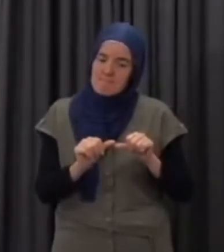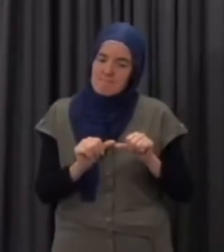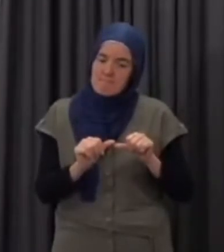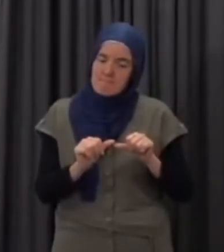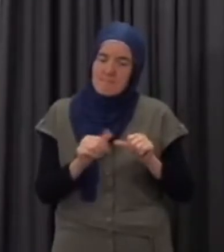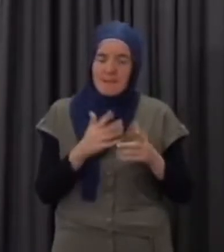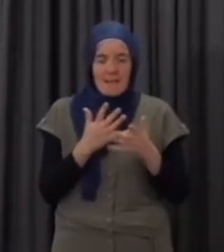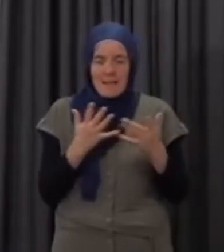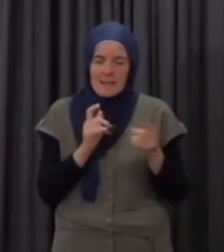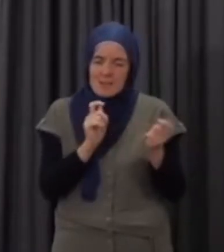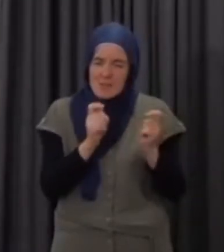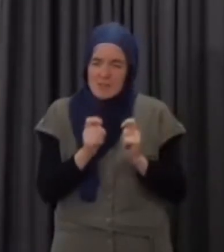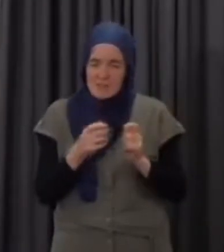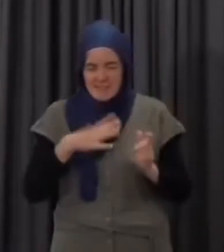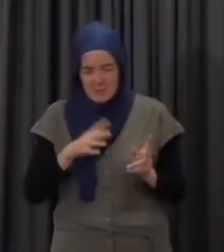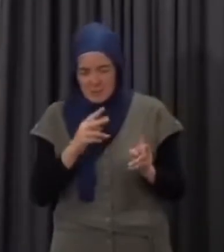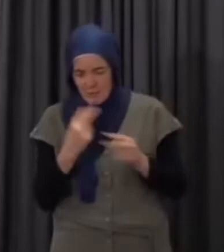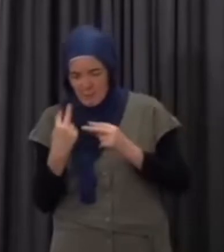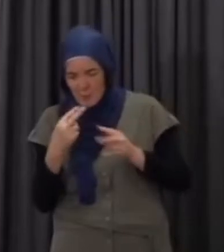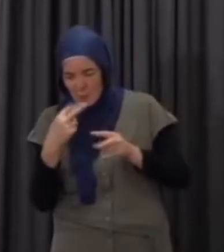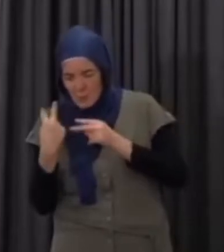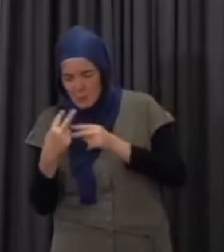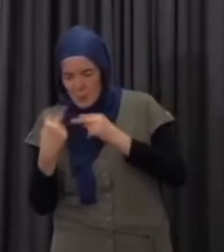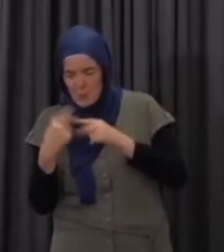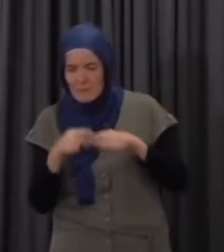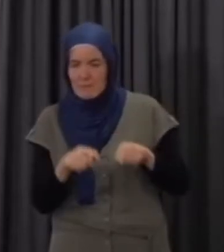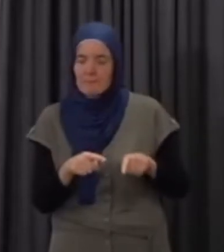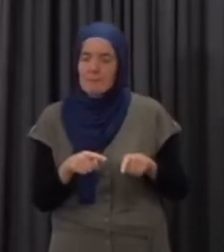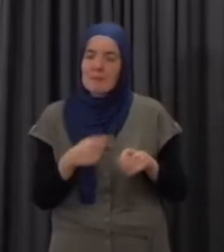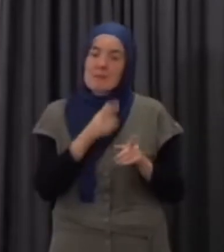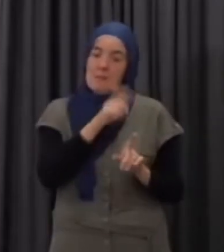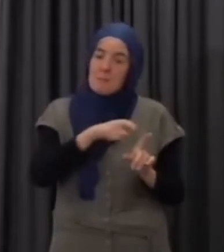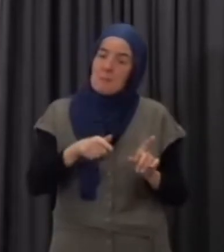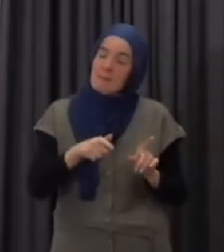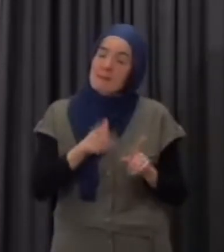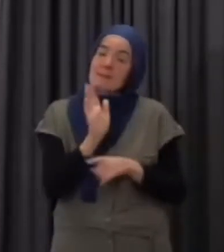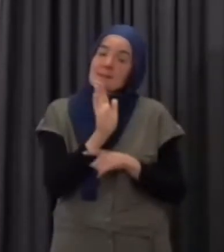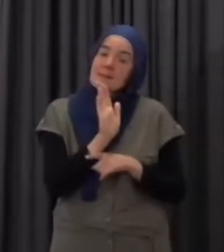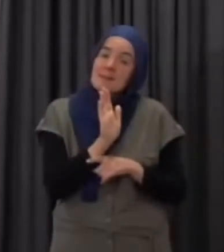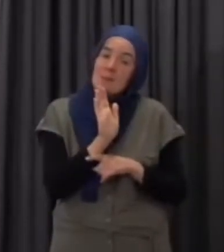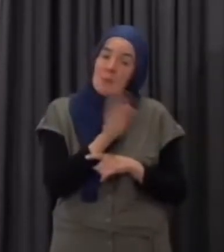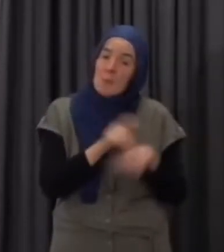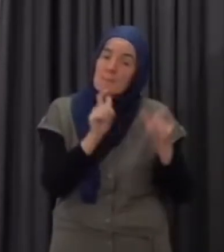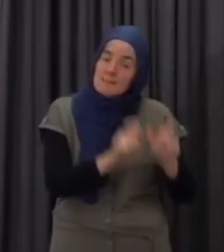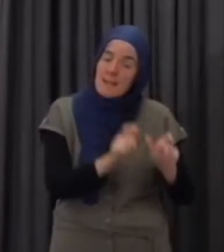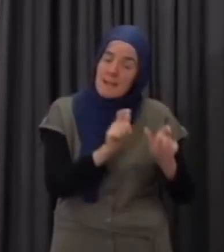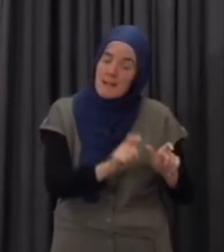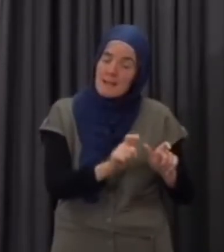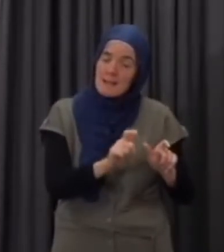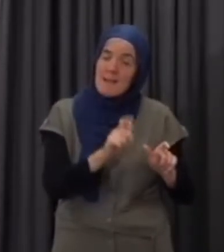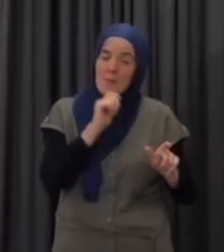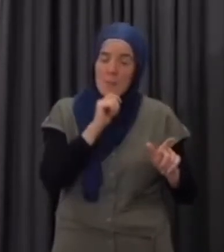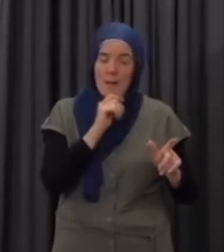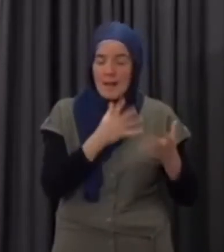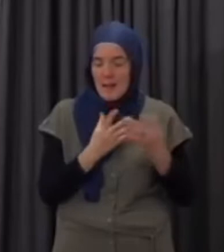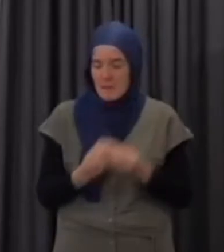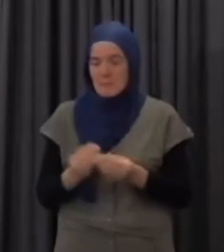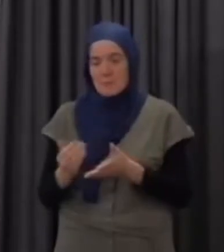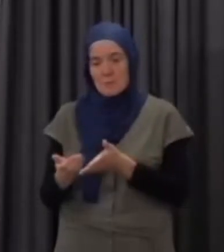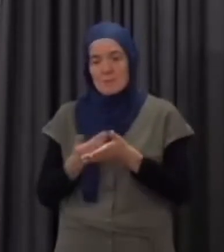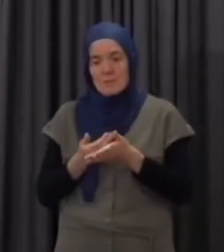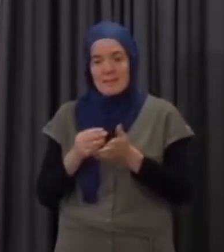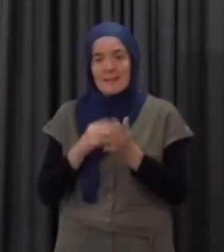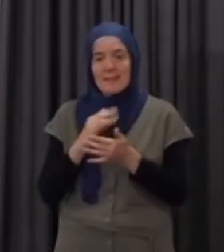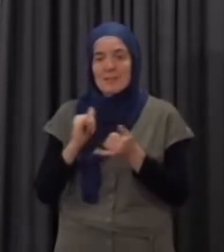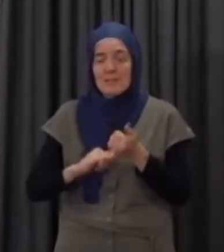still is very clear. If people stay at home, they help to protect the NHS, and they will help us to continue to focus on saving lives. And that is our core responsibility at